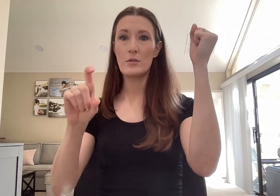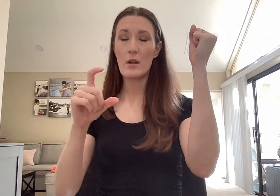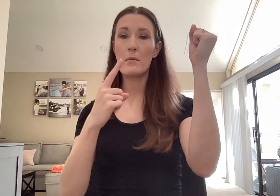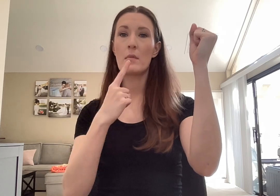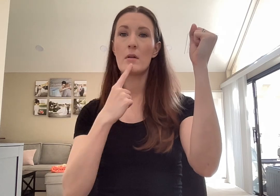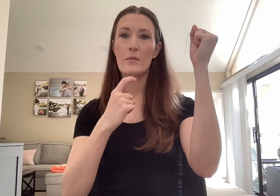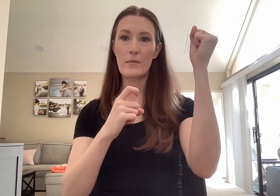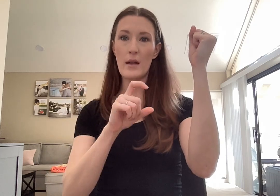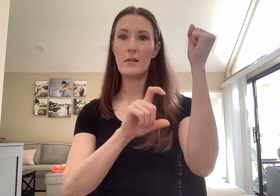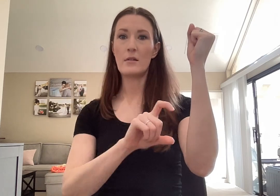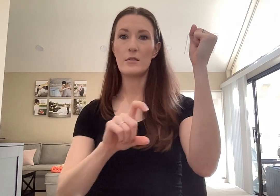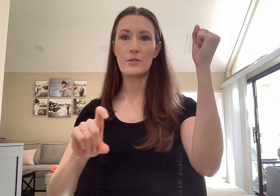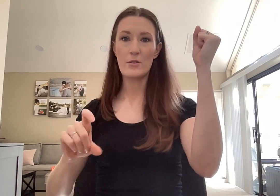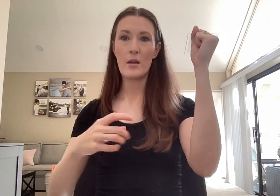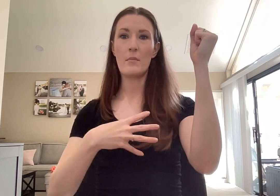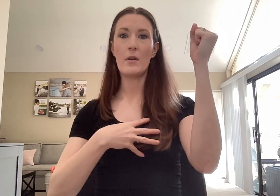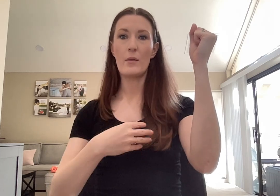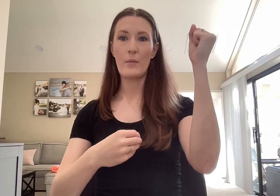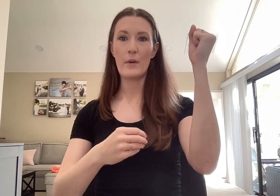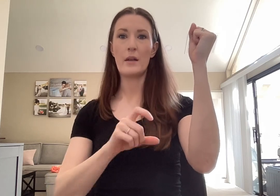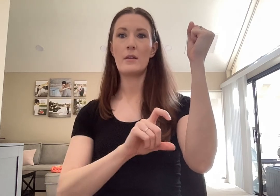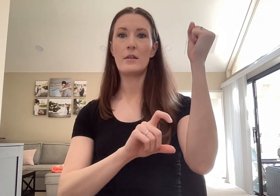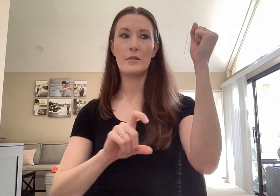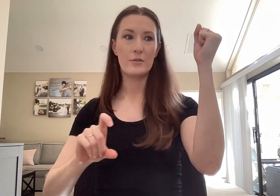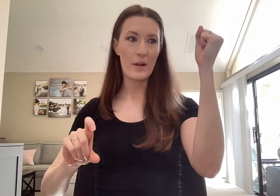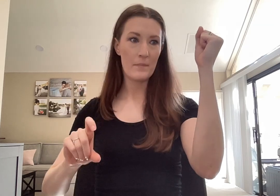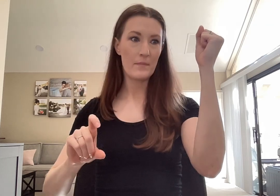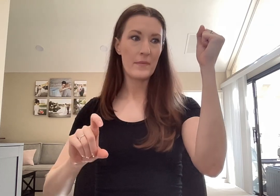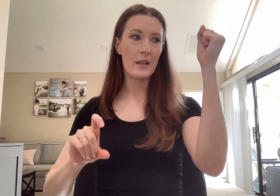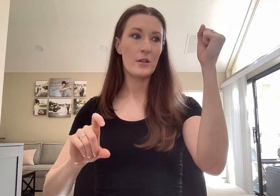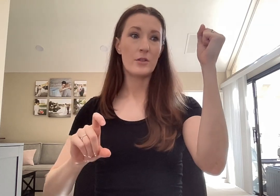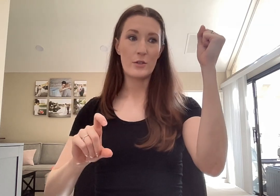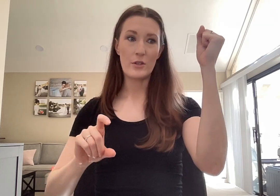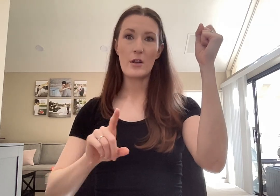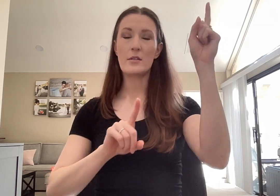stripe, red, stripe, white, stripe. Do your stars,